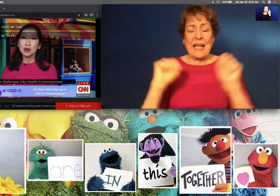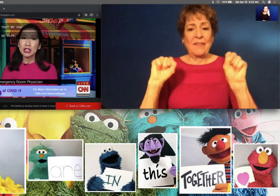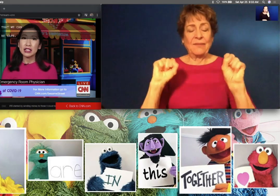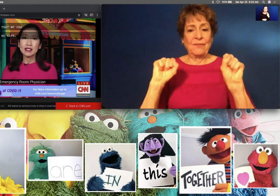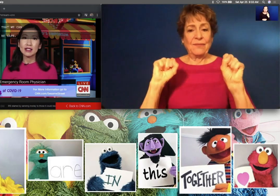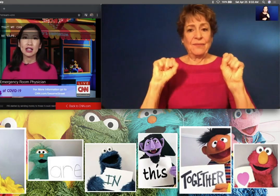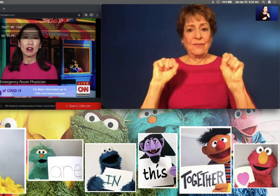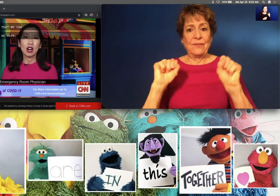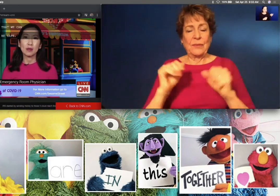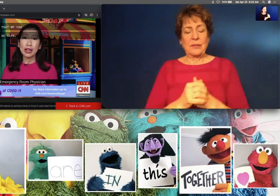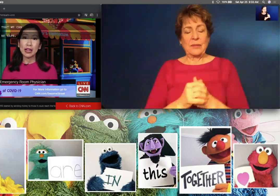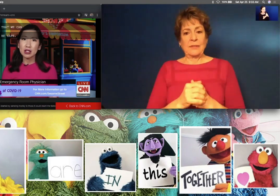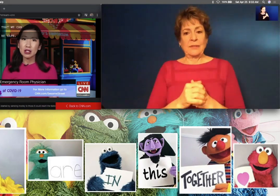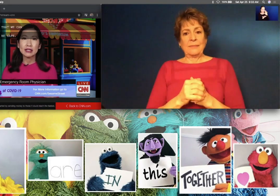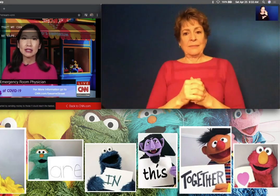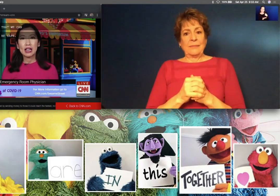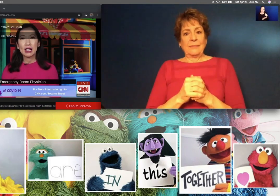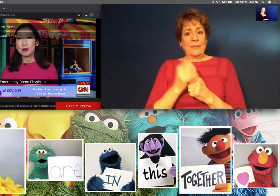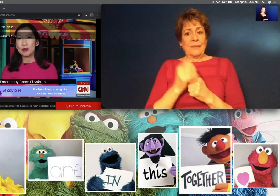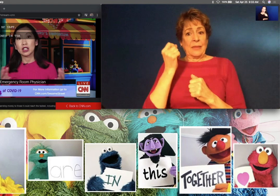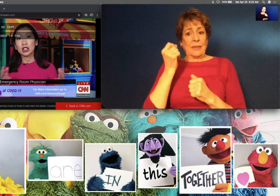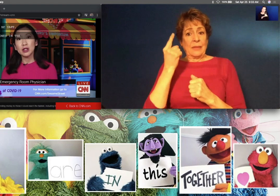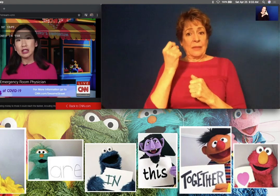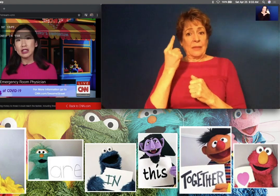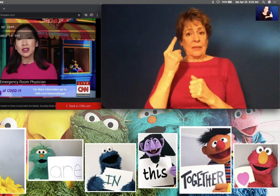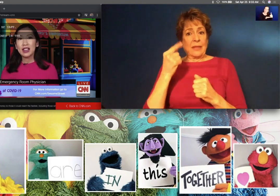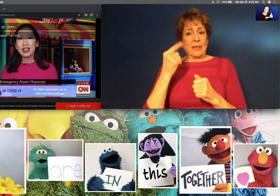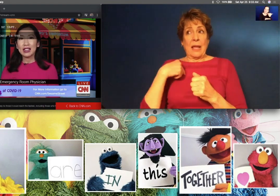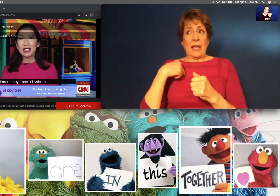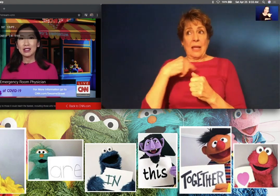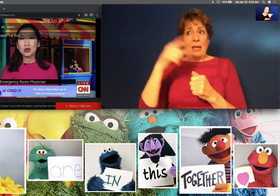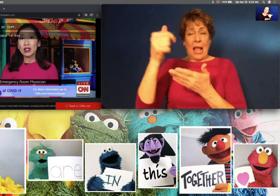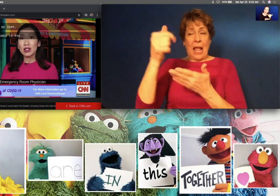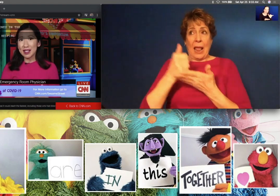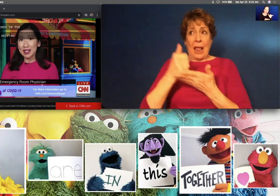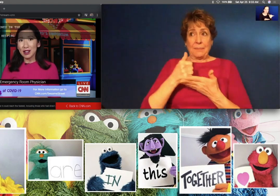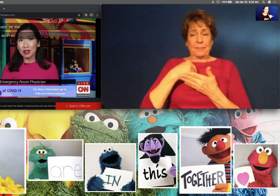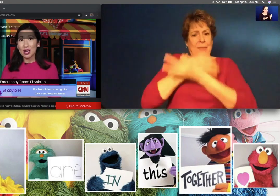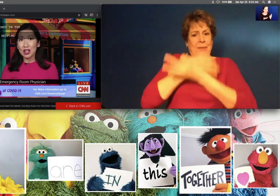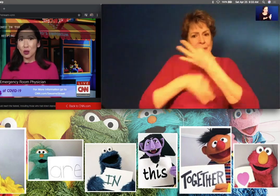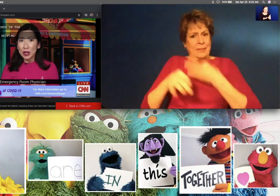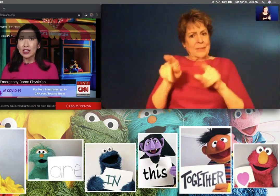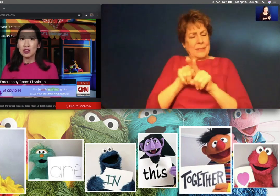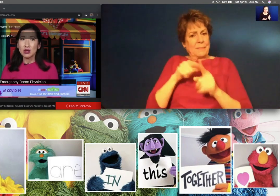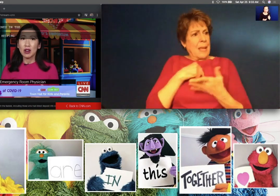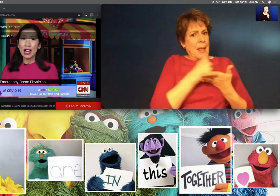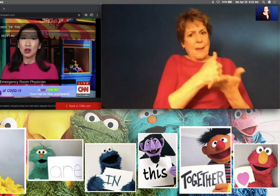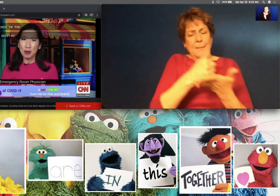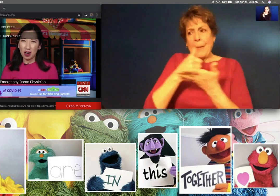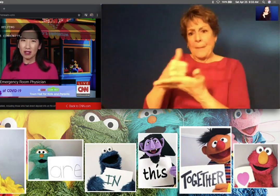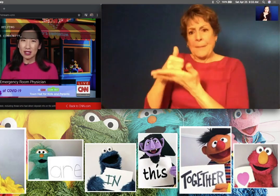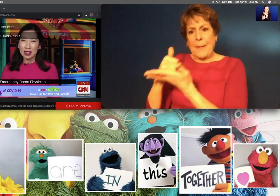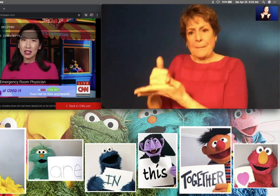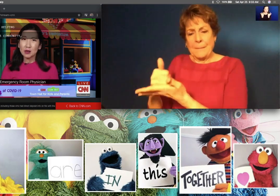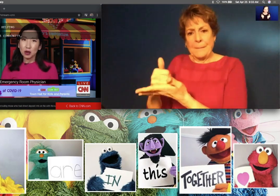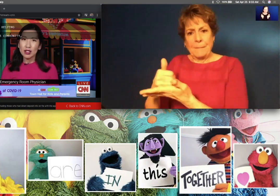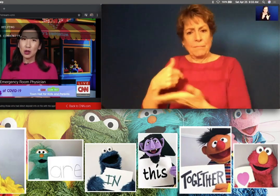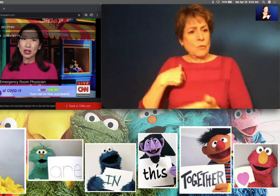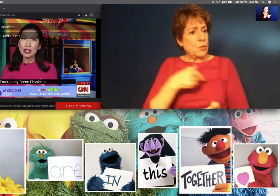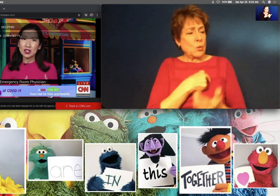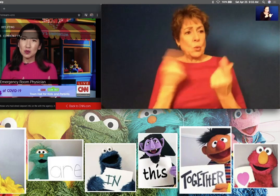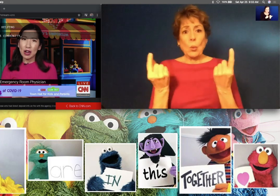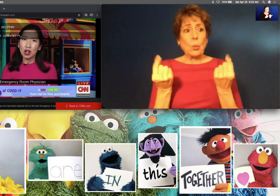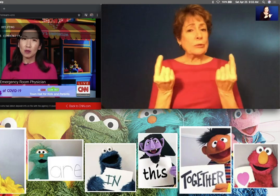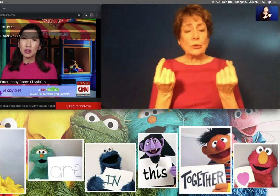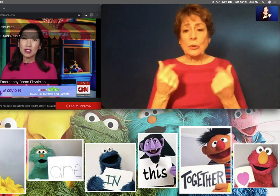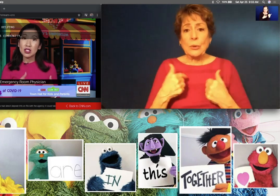in the communities that are helping patients, helping the community, and we ourselves, we can do our part. The more that we